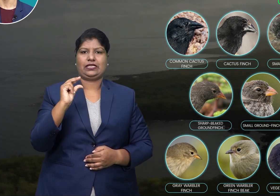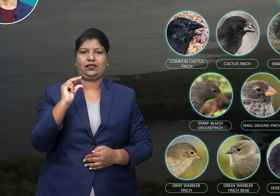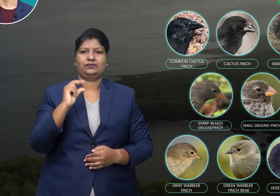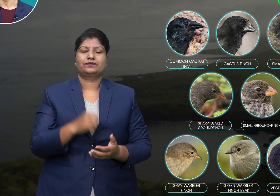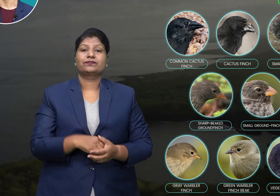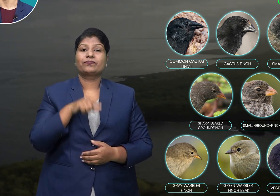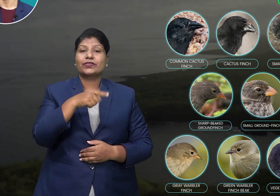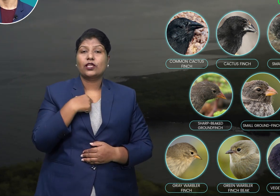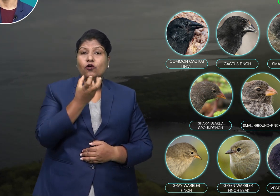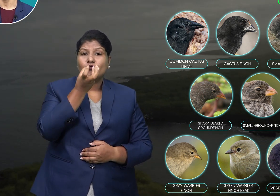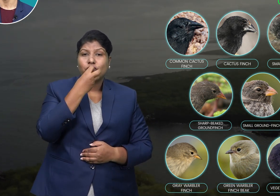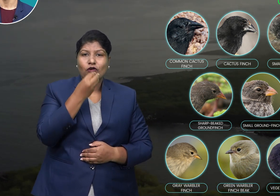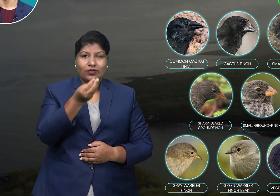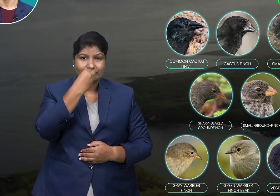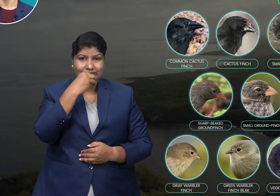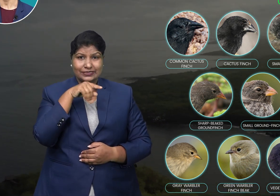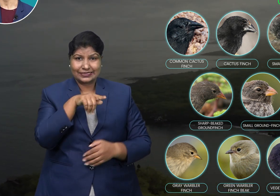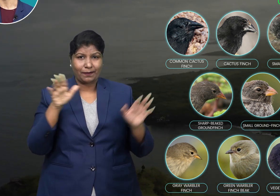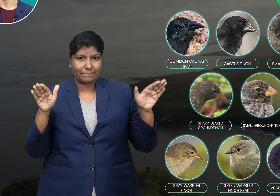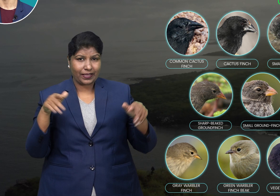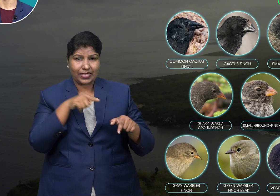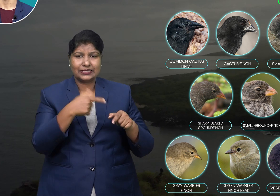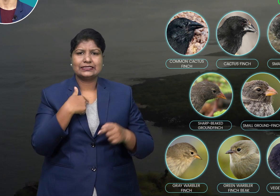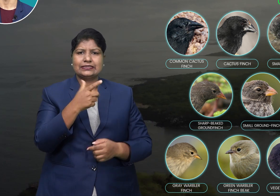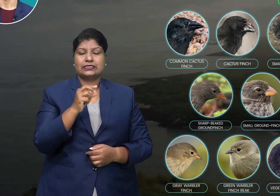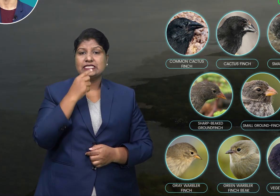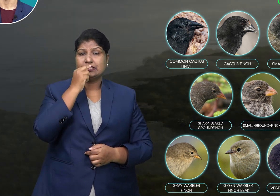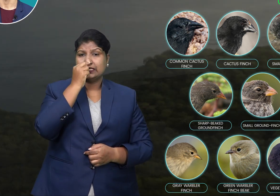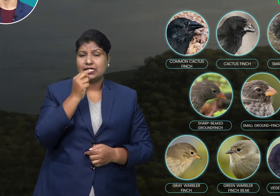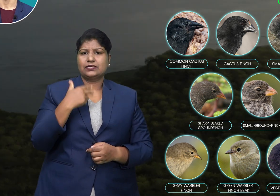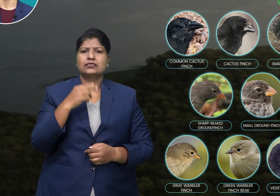The fruit eaters have stubby beaks.